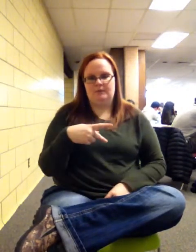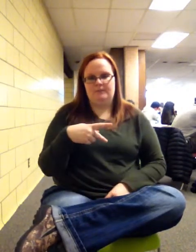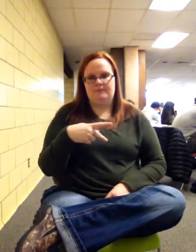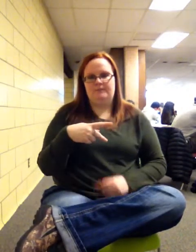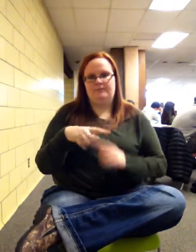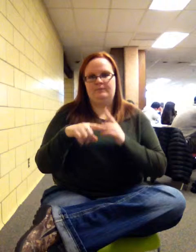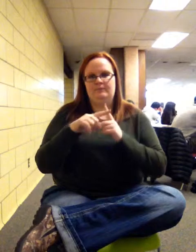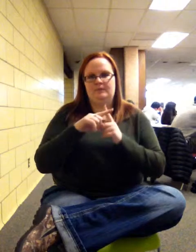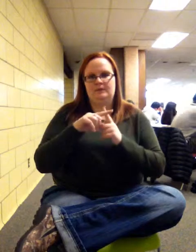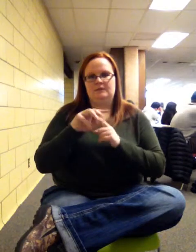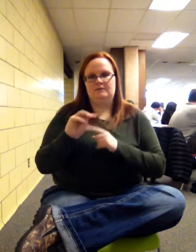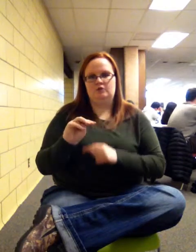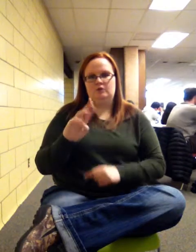plus maturity risk premium.